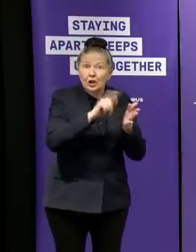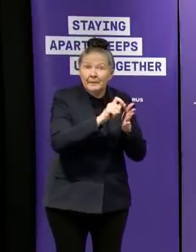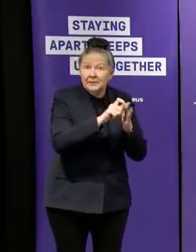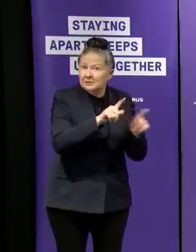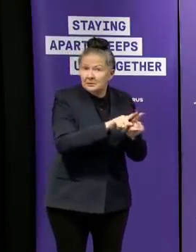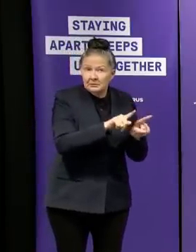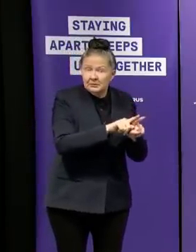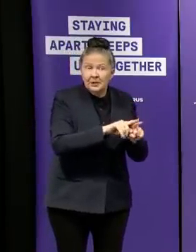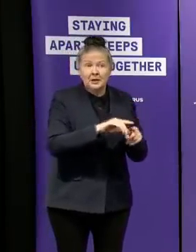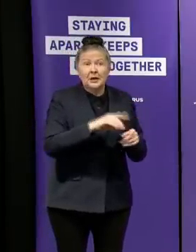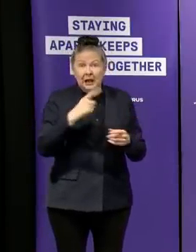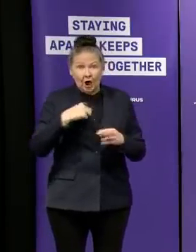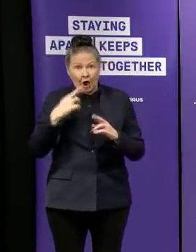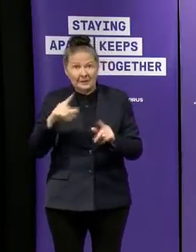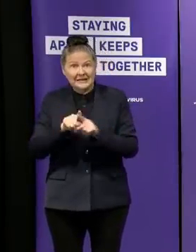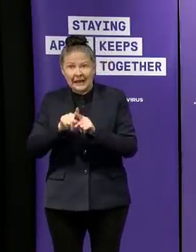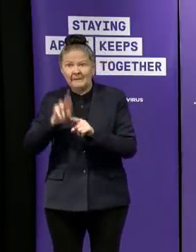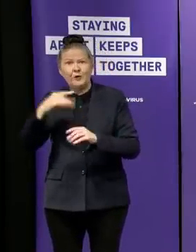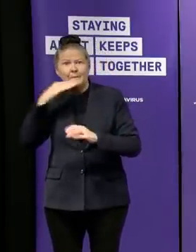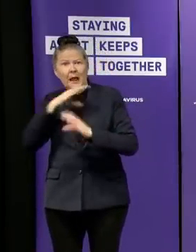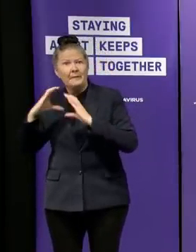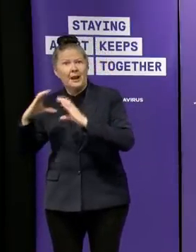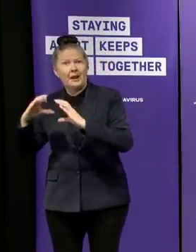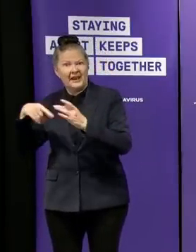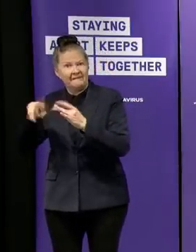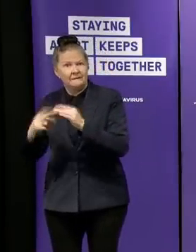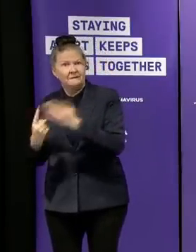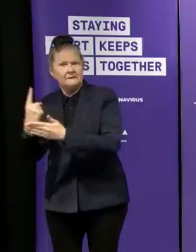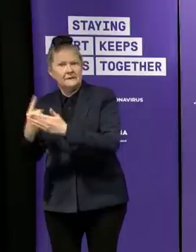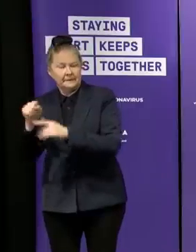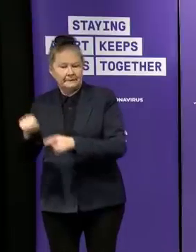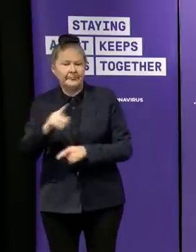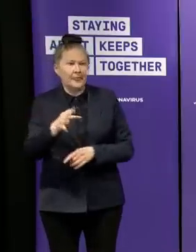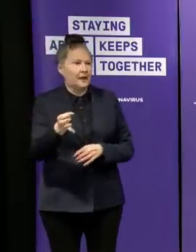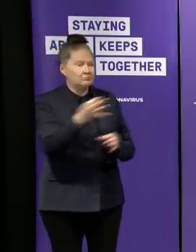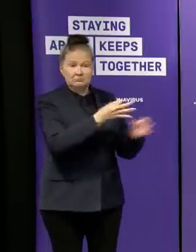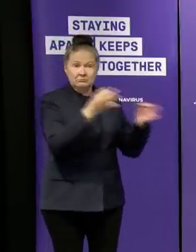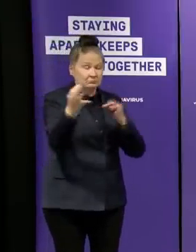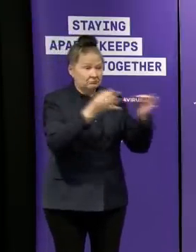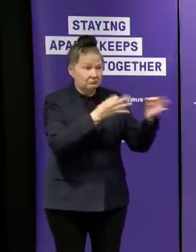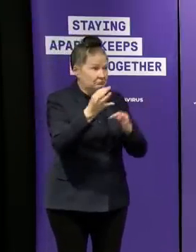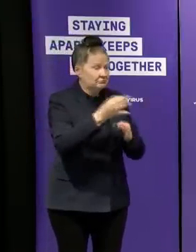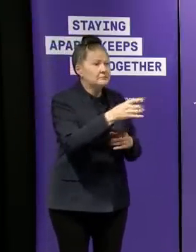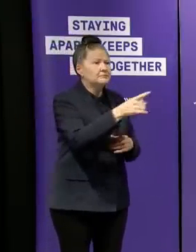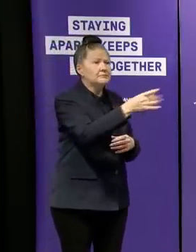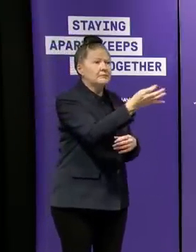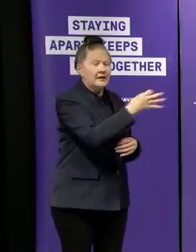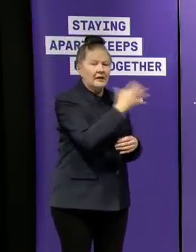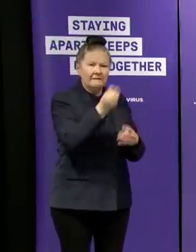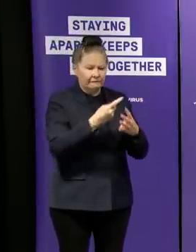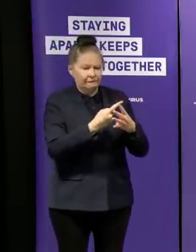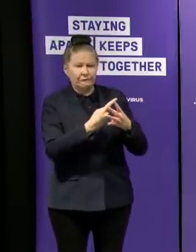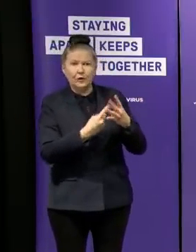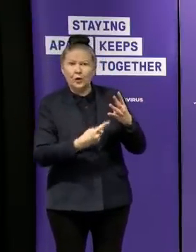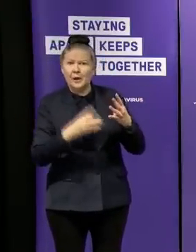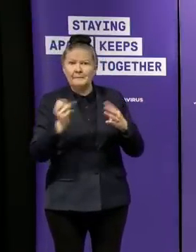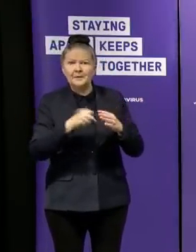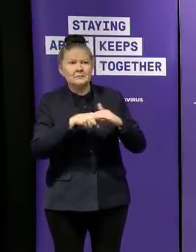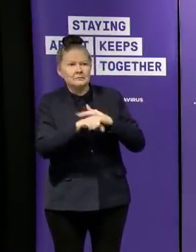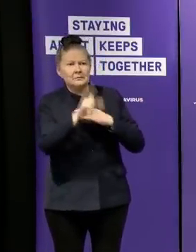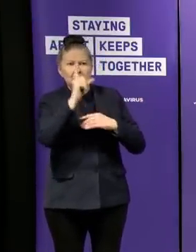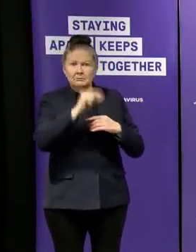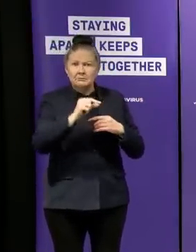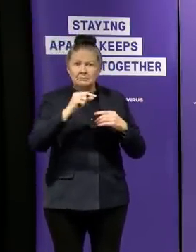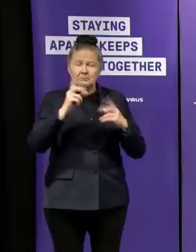in metro areas as well. A couple of practical points. Do the four reasons to leave your house still apply, given you can go and get a